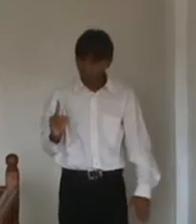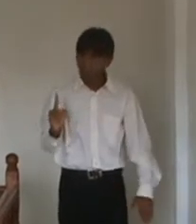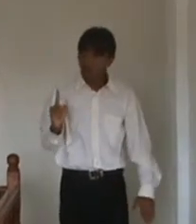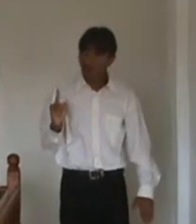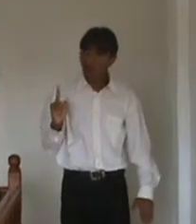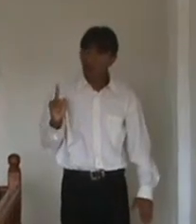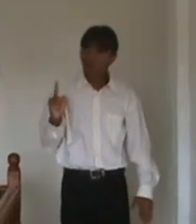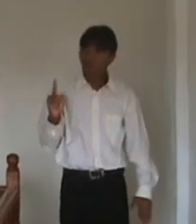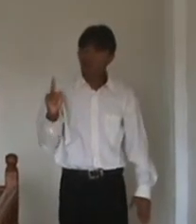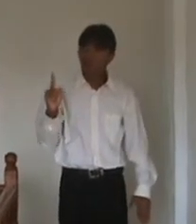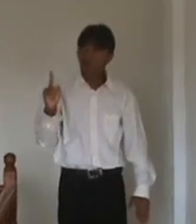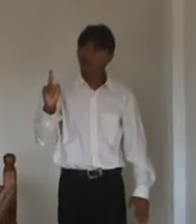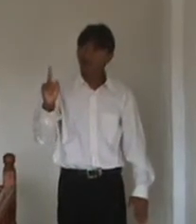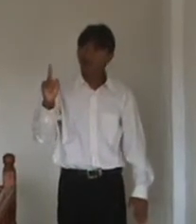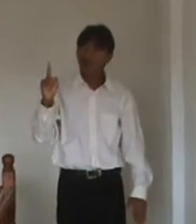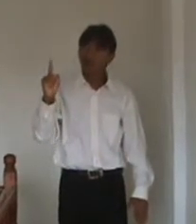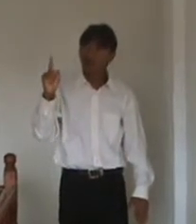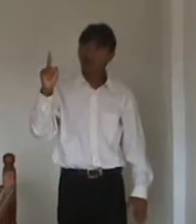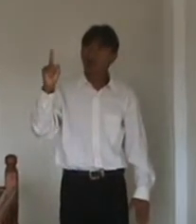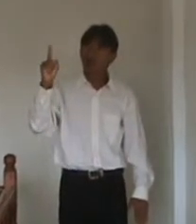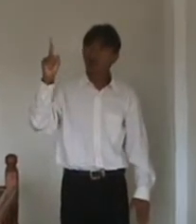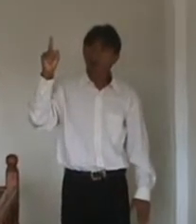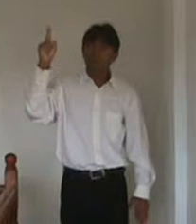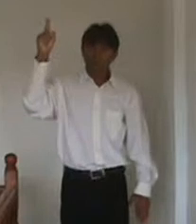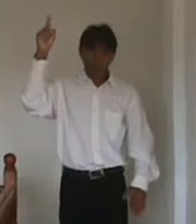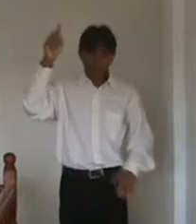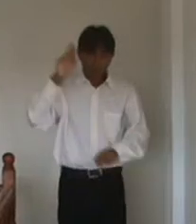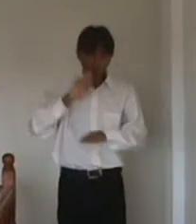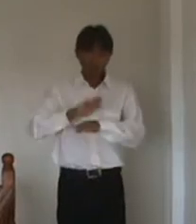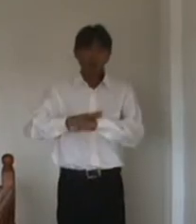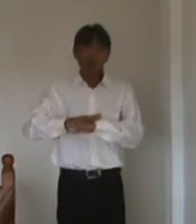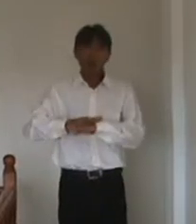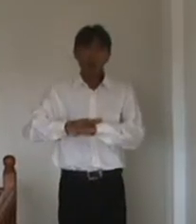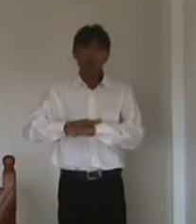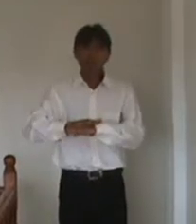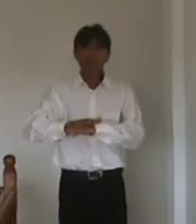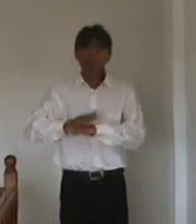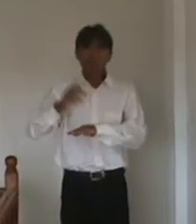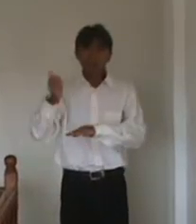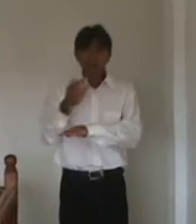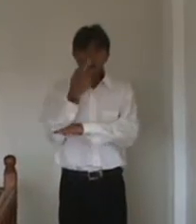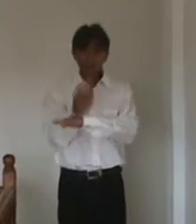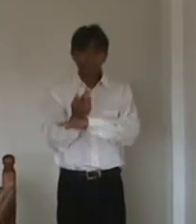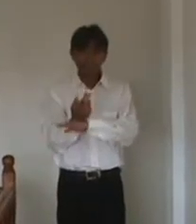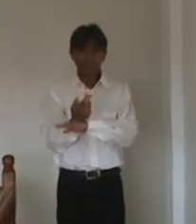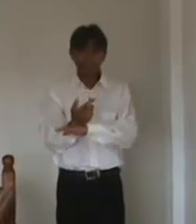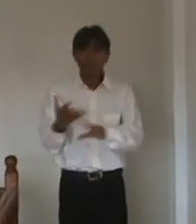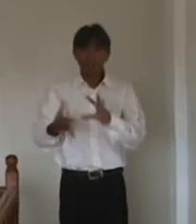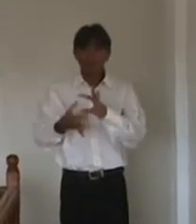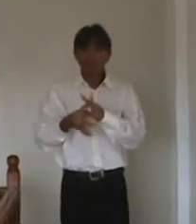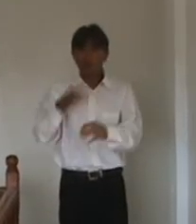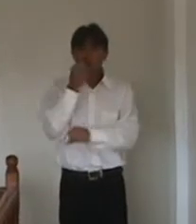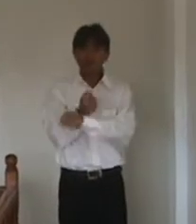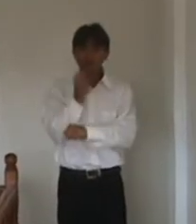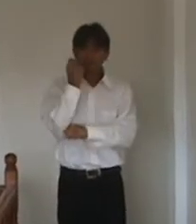up upon a rock of